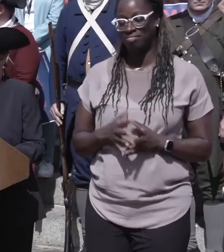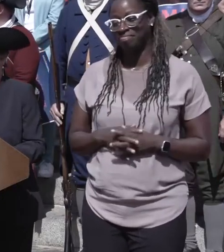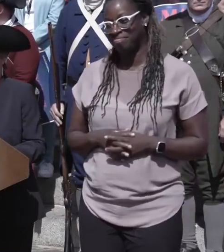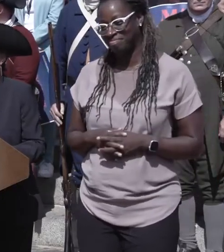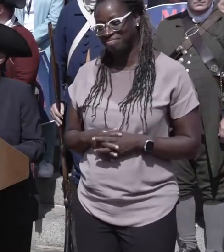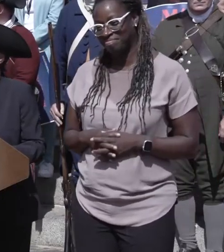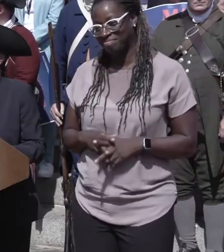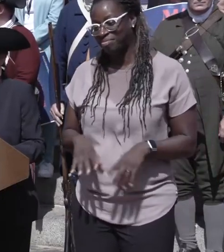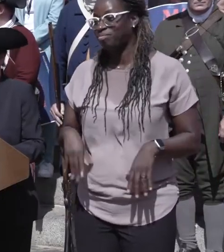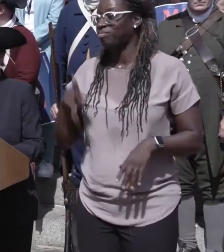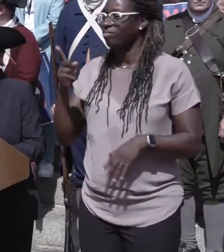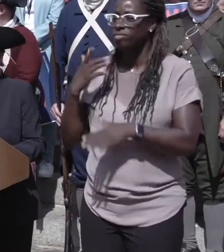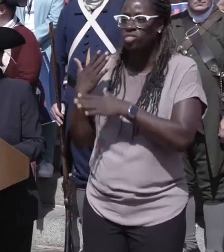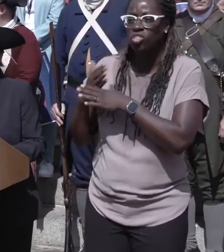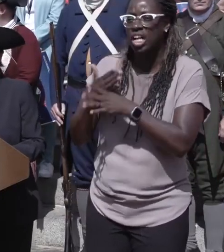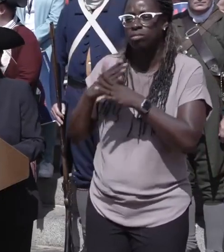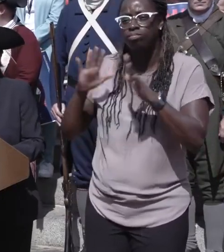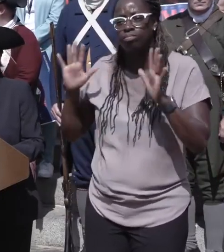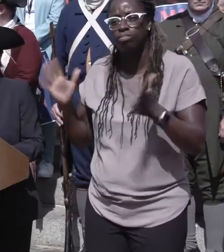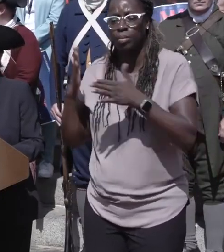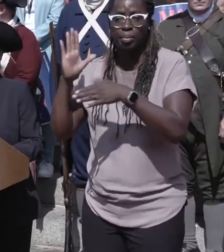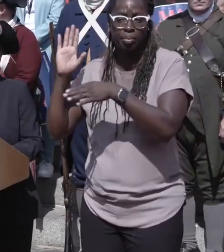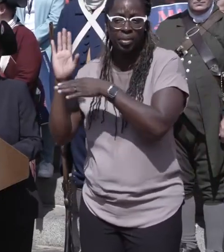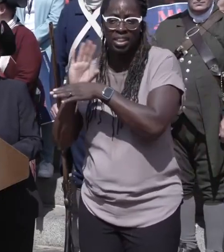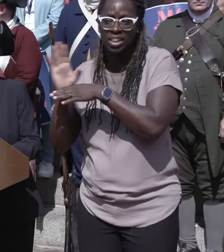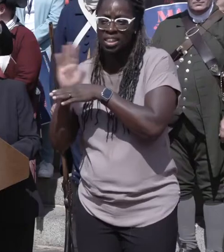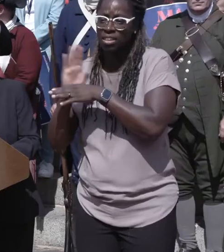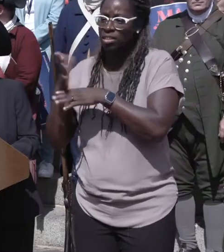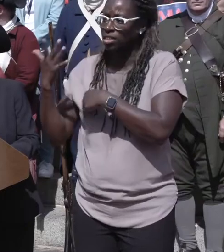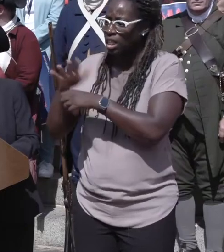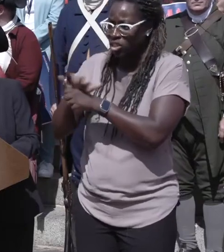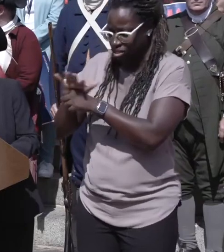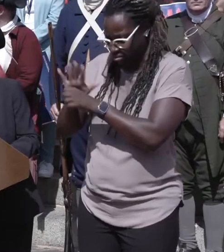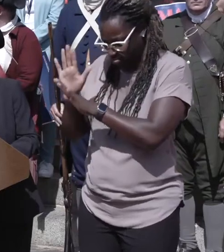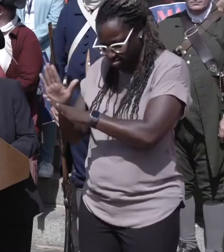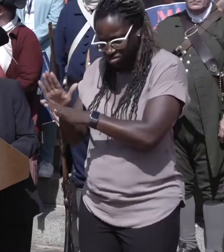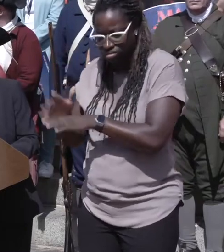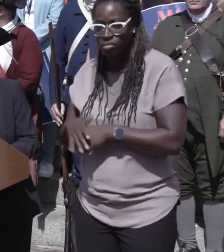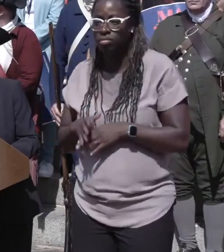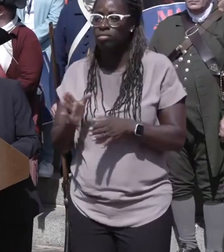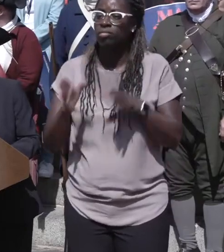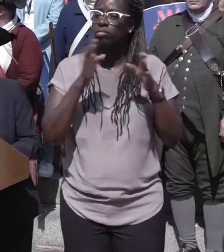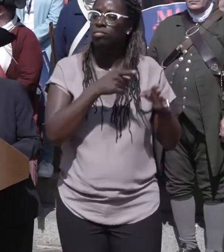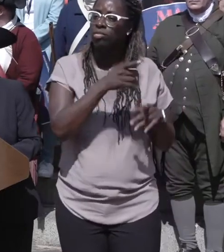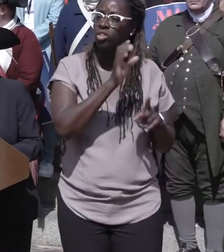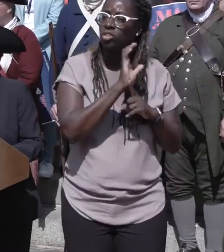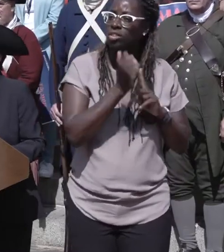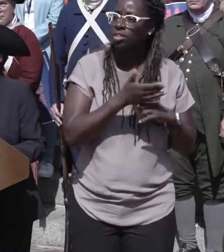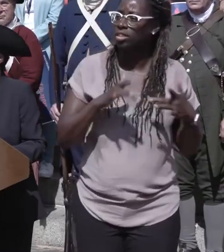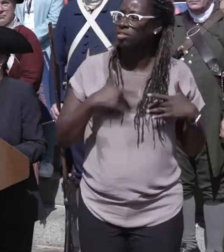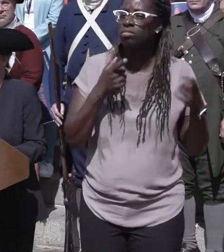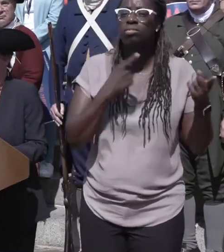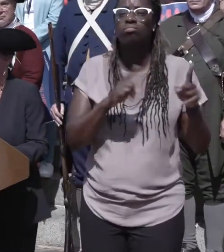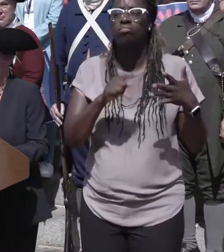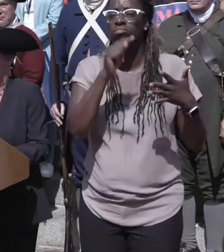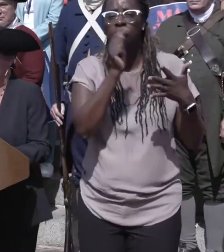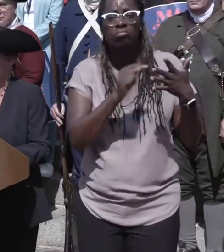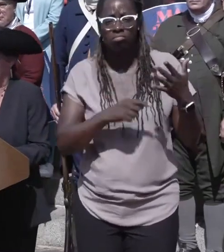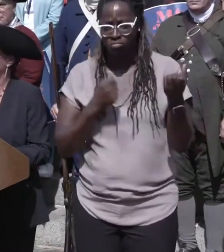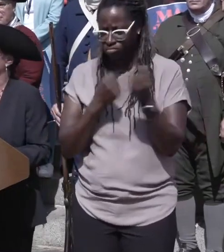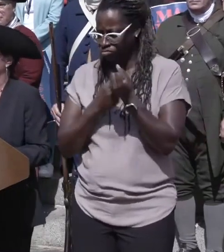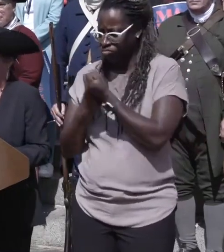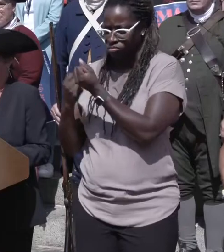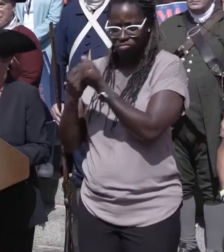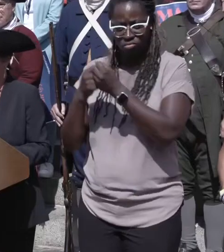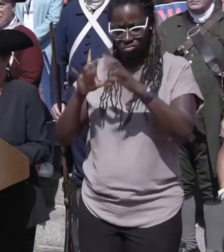businesses. The roster of events across the Commonwealth is likely to be nothing short of spectacular as we honor and